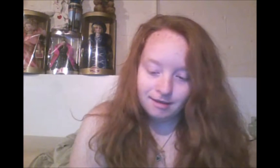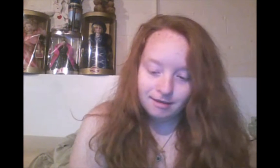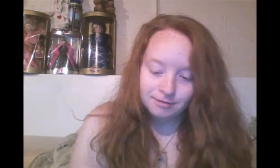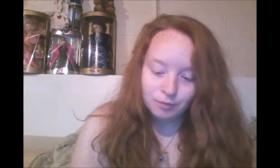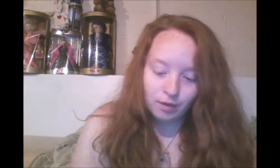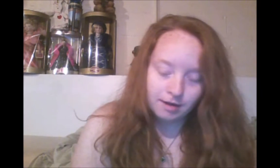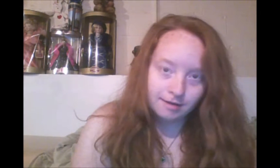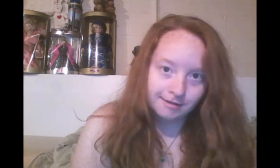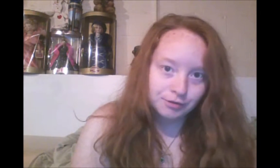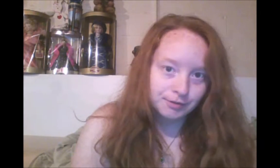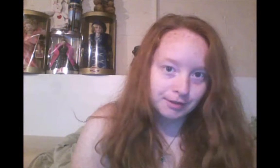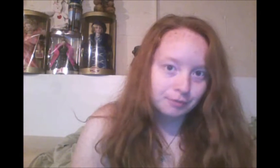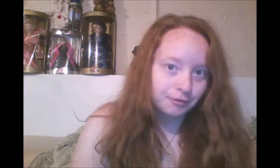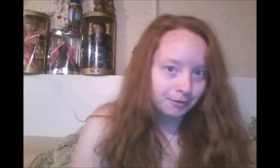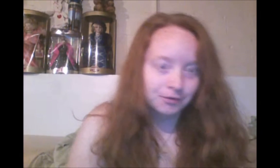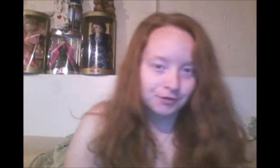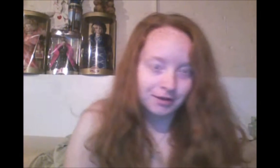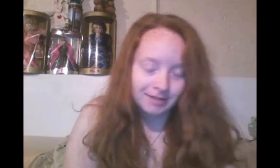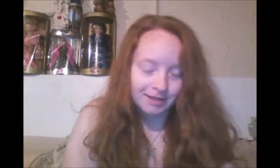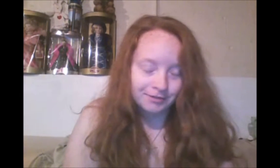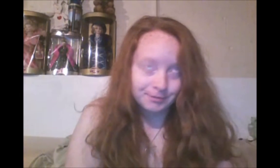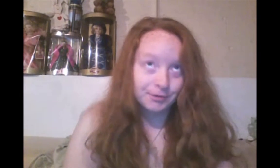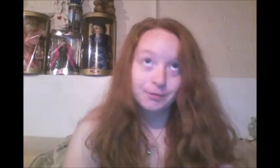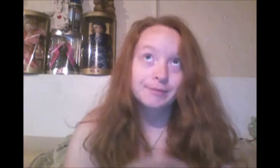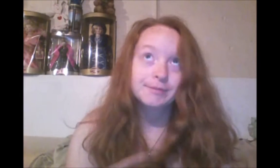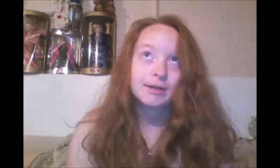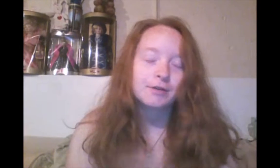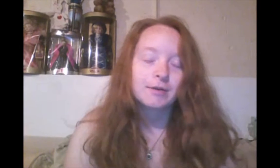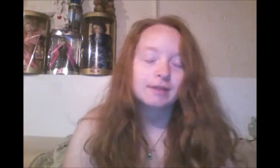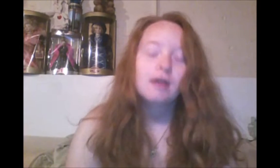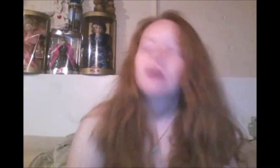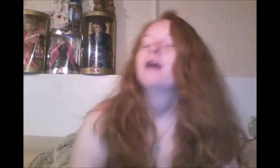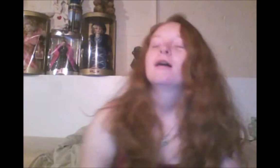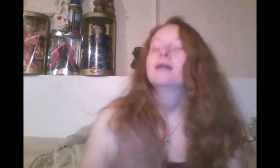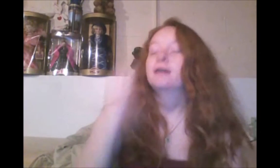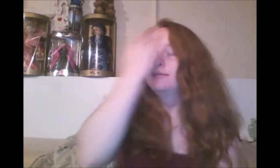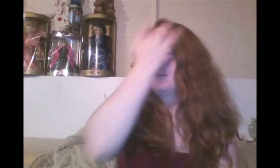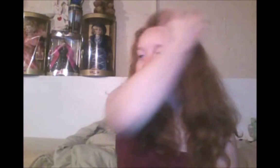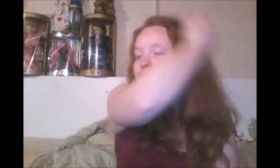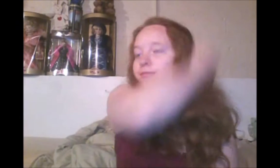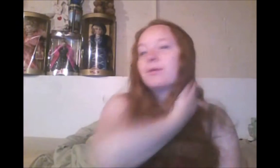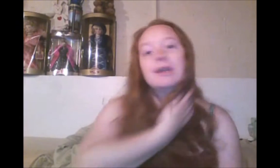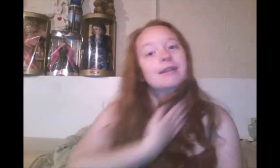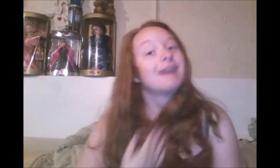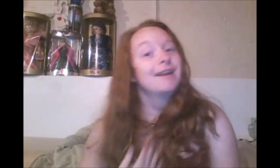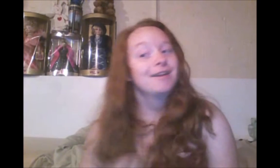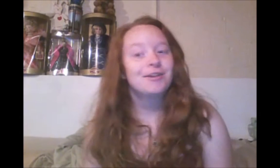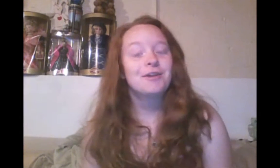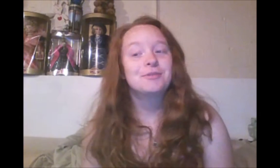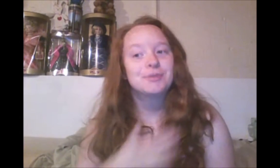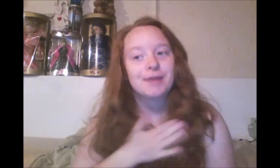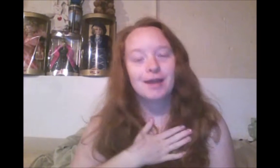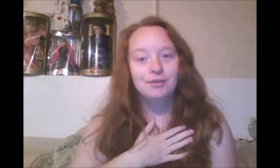It's when he is doing the performance for his classroom or whatever it was, or he's signing a song, which is what I do